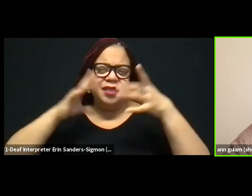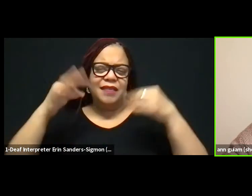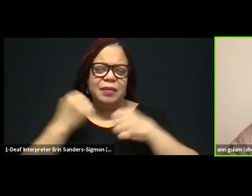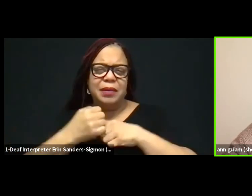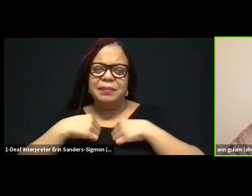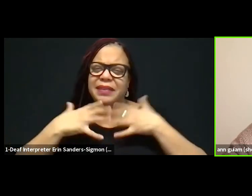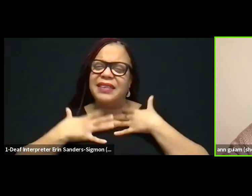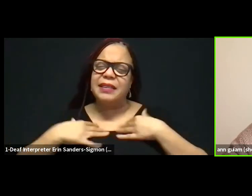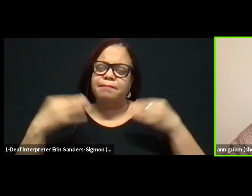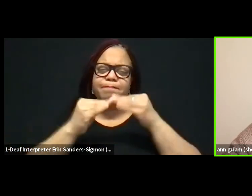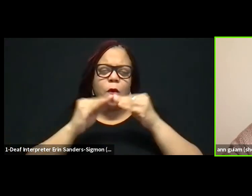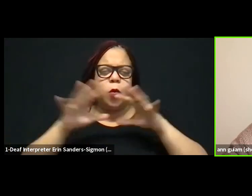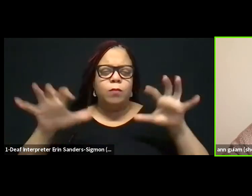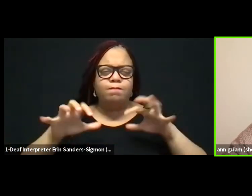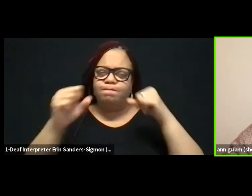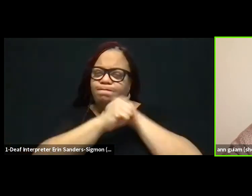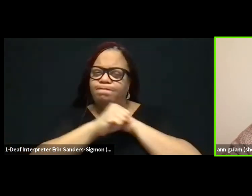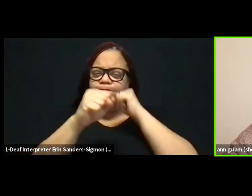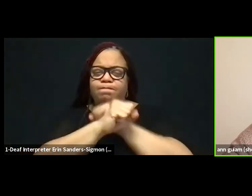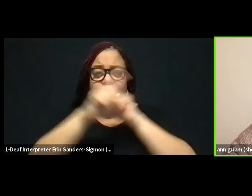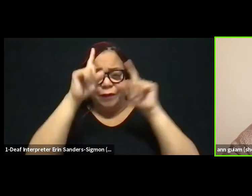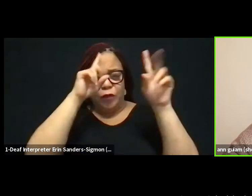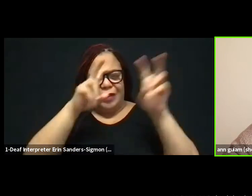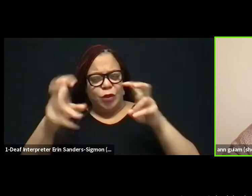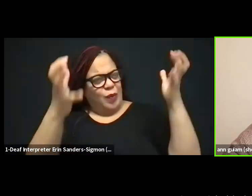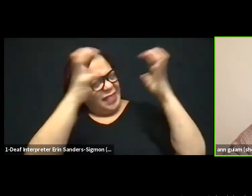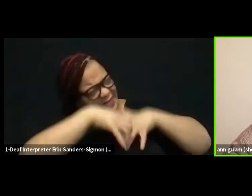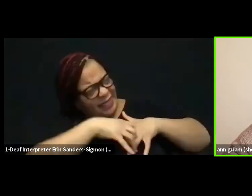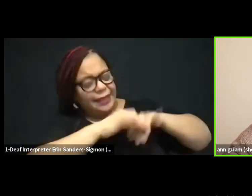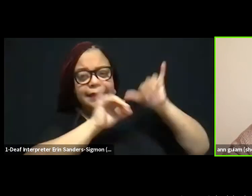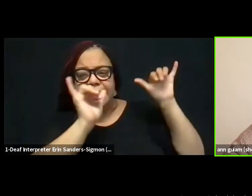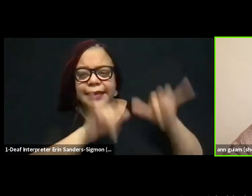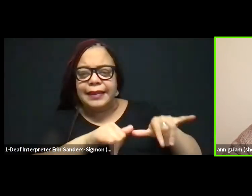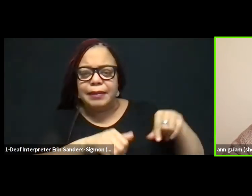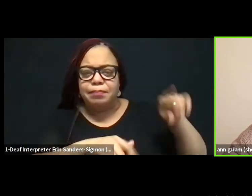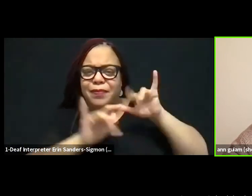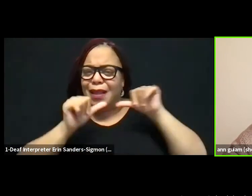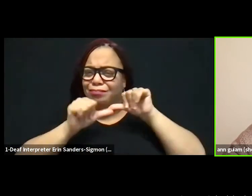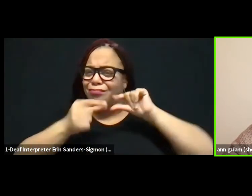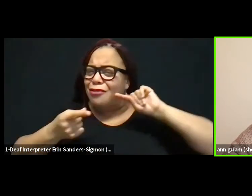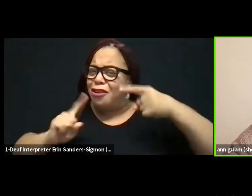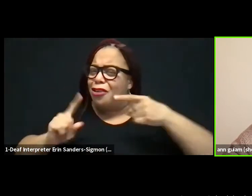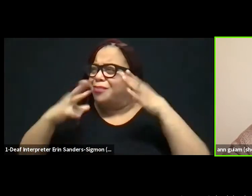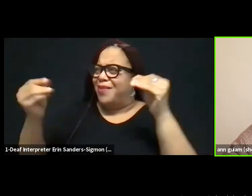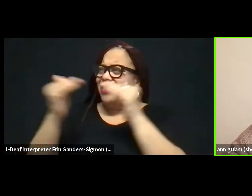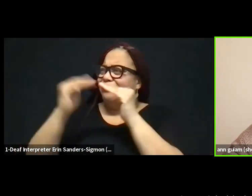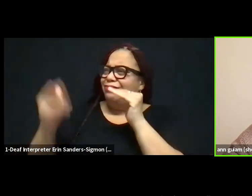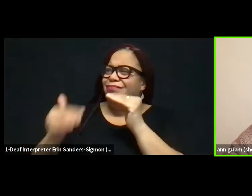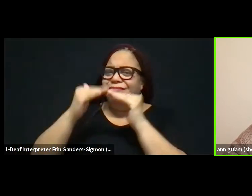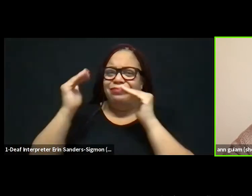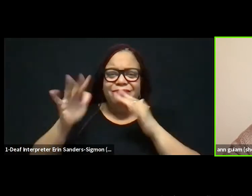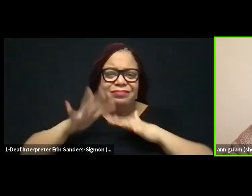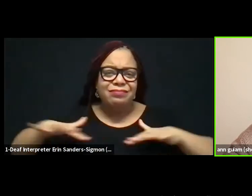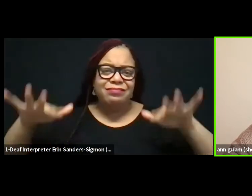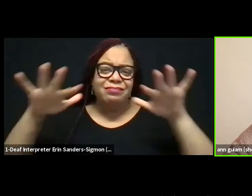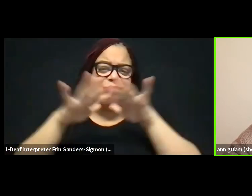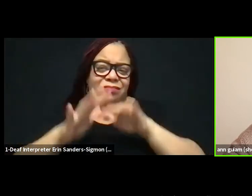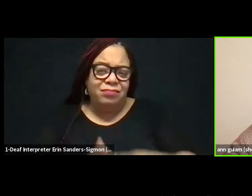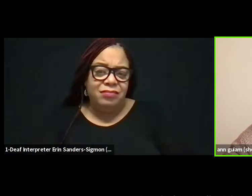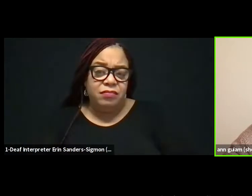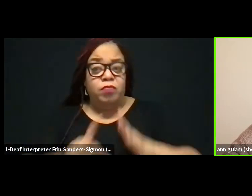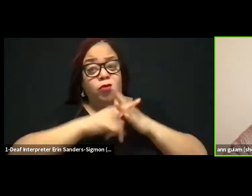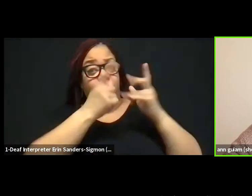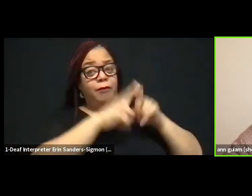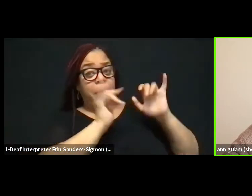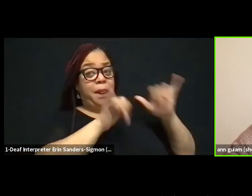injustices. And starting from that, like during my internship here at RISE, I was able to step into roles that tied into a